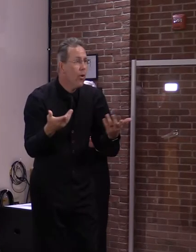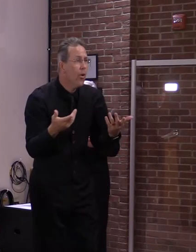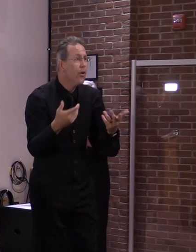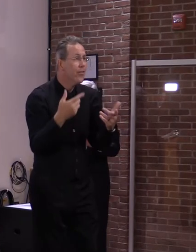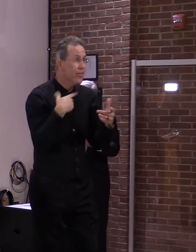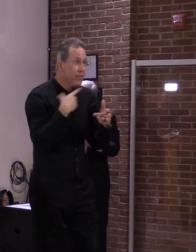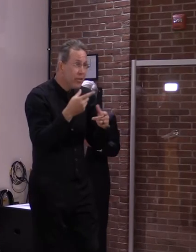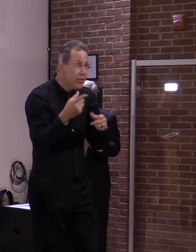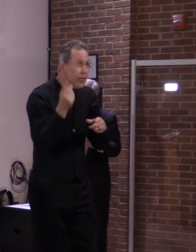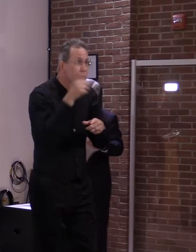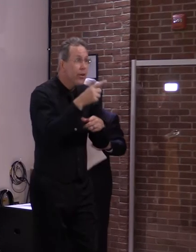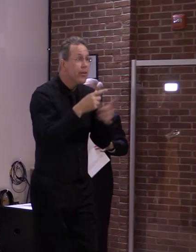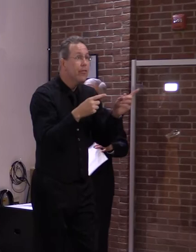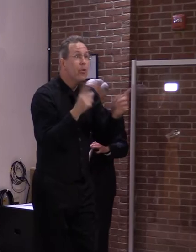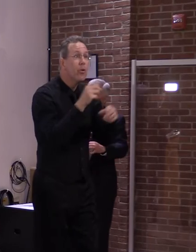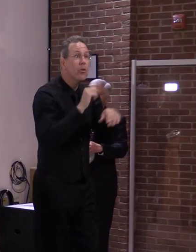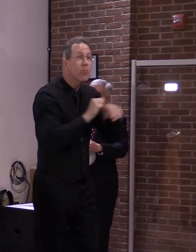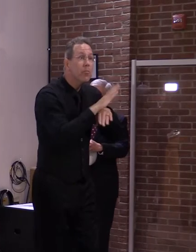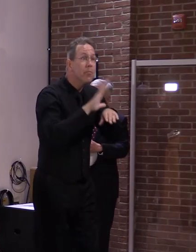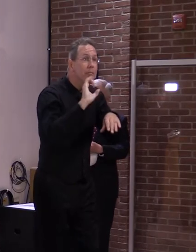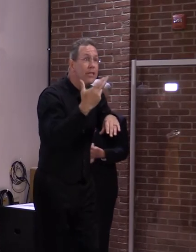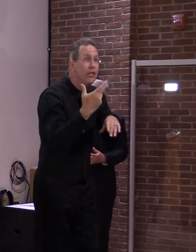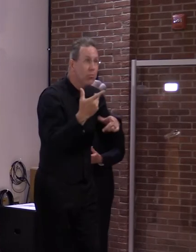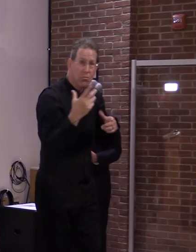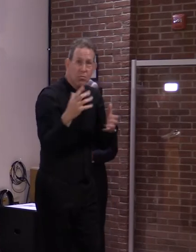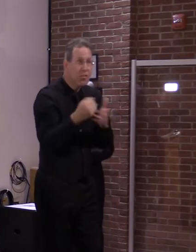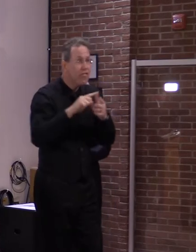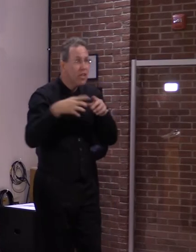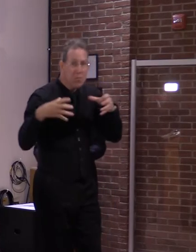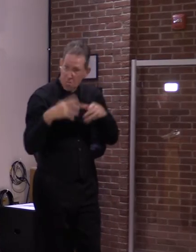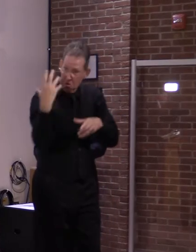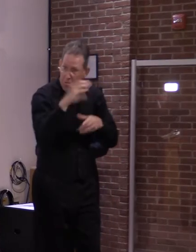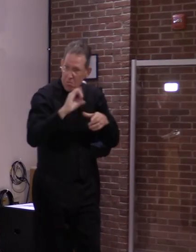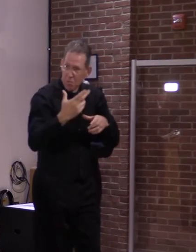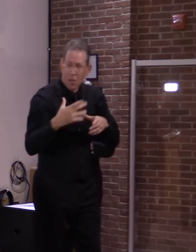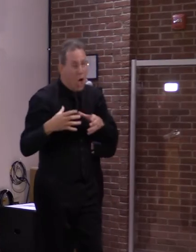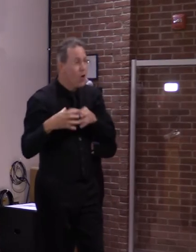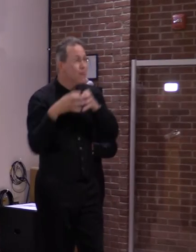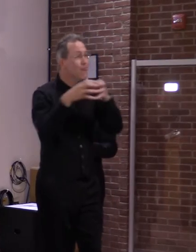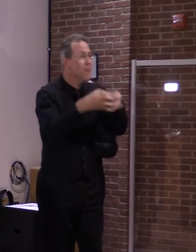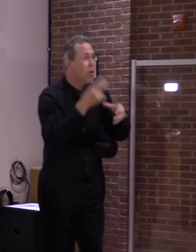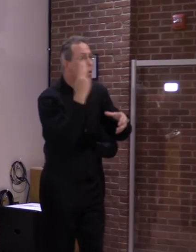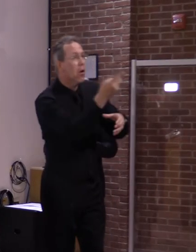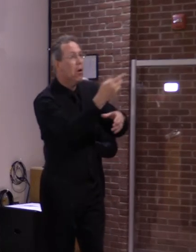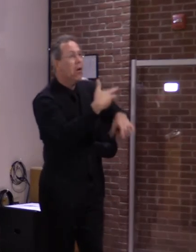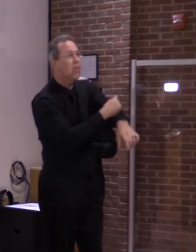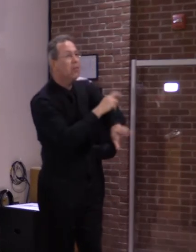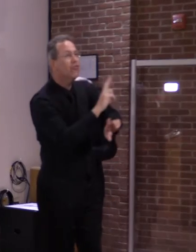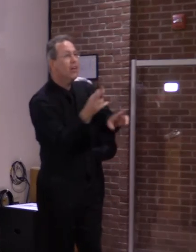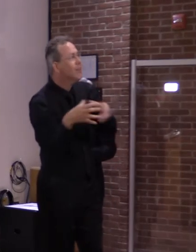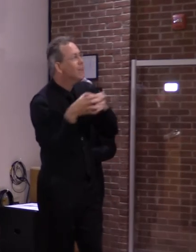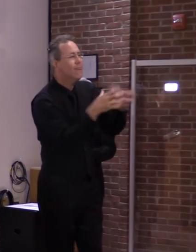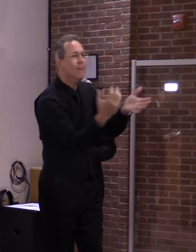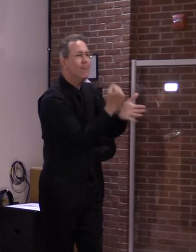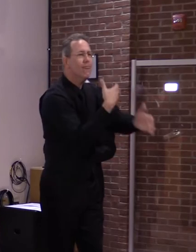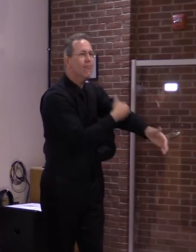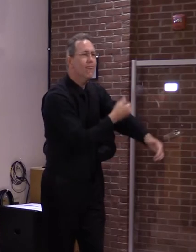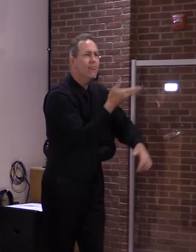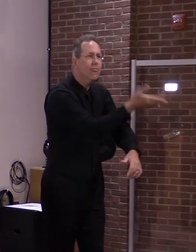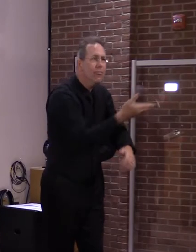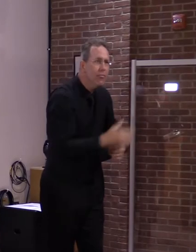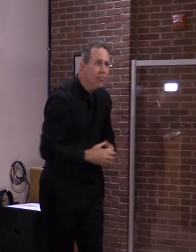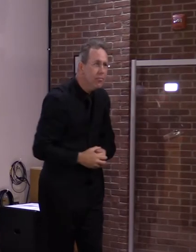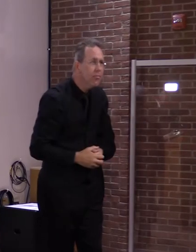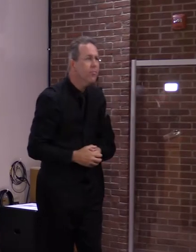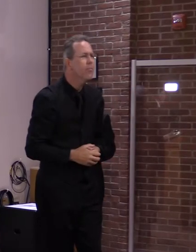in particular or not. But it doesn't mean that we won't in the future. We're just trying to find,